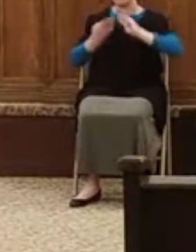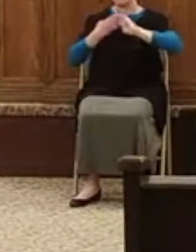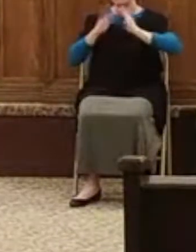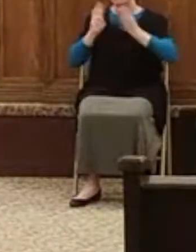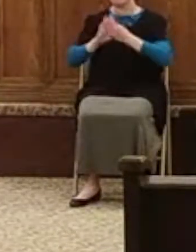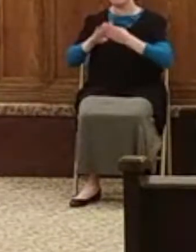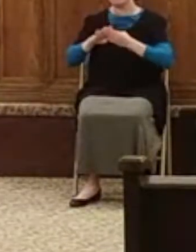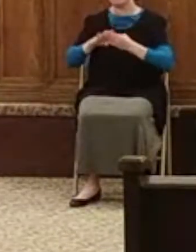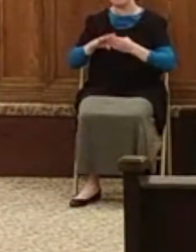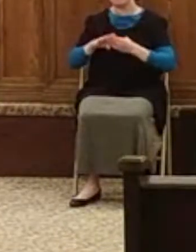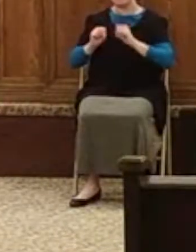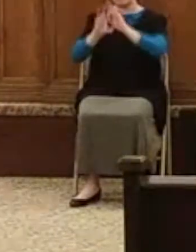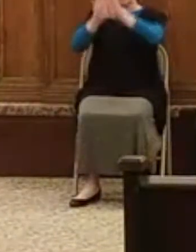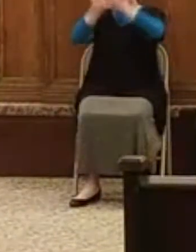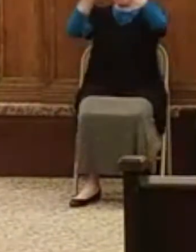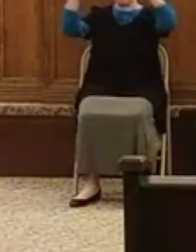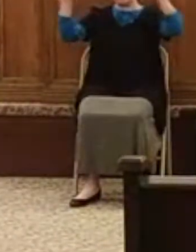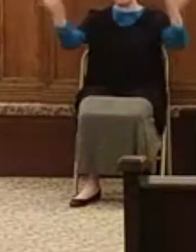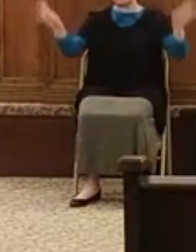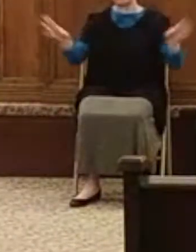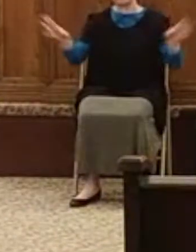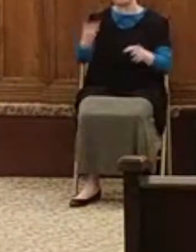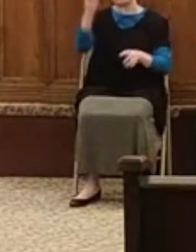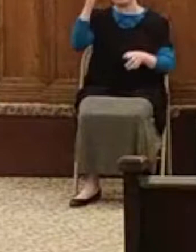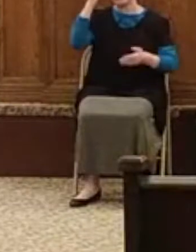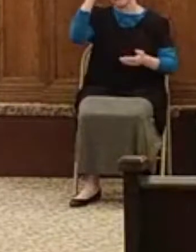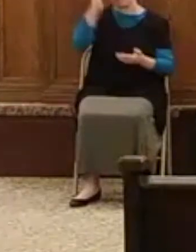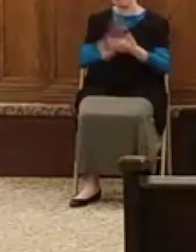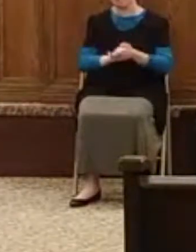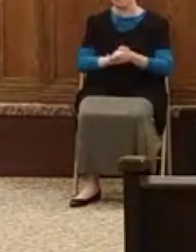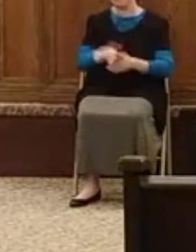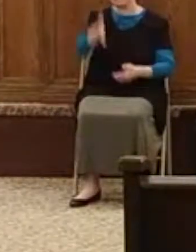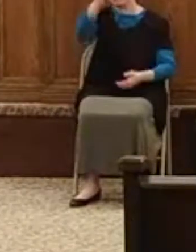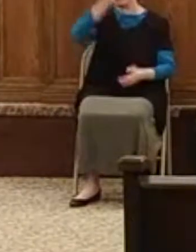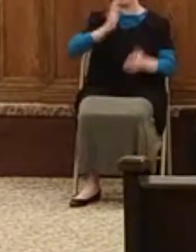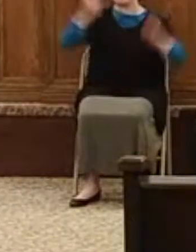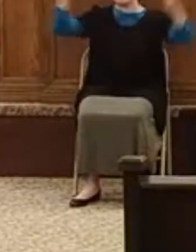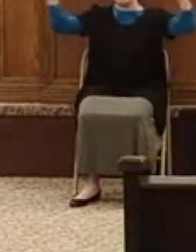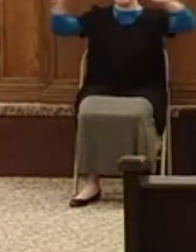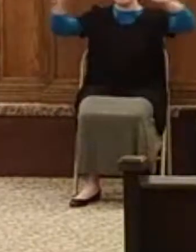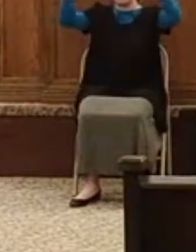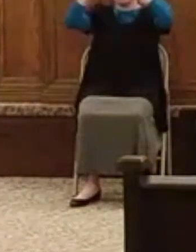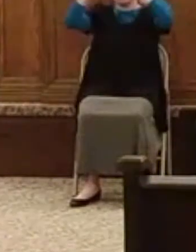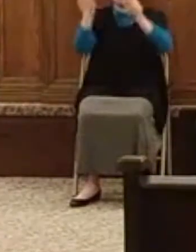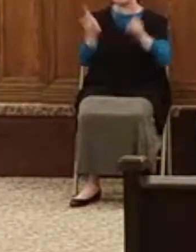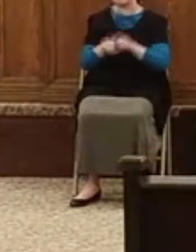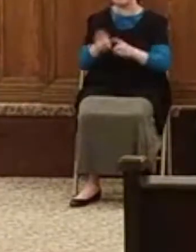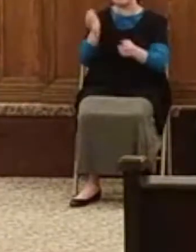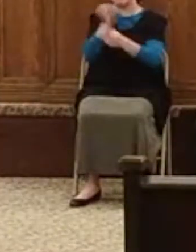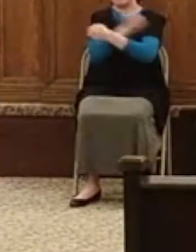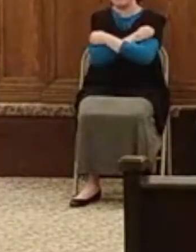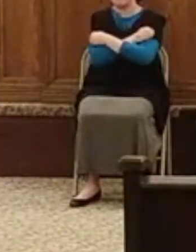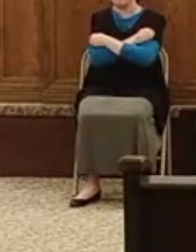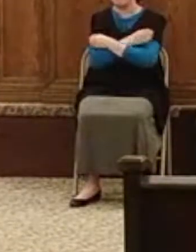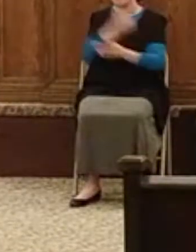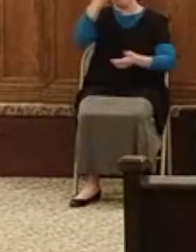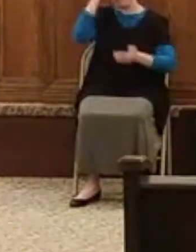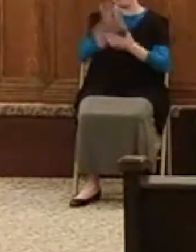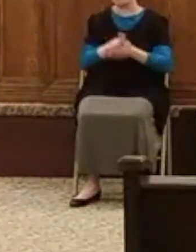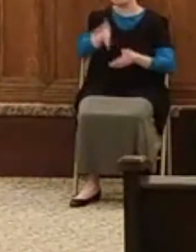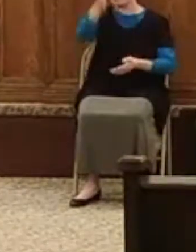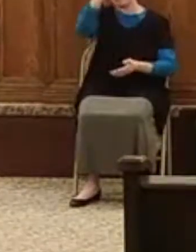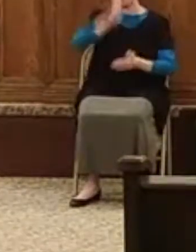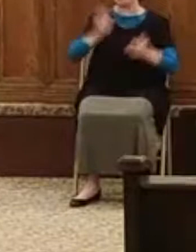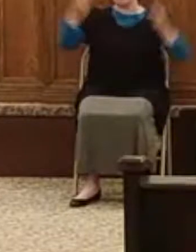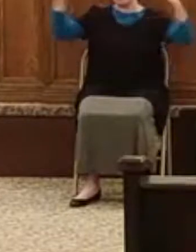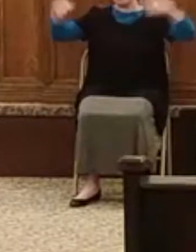city and let our light shine, because I believe there's a God in heaven that still loves them. I believe